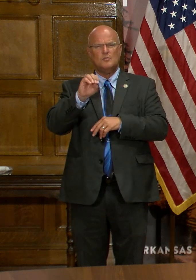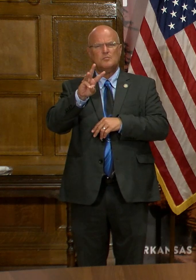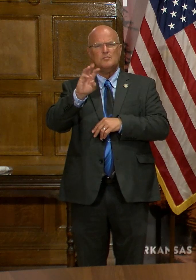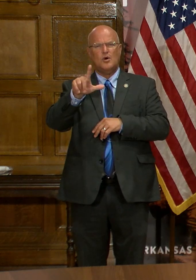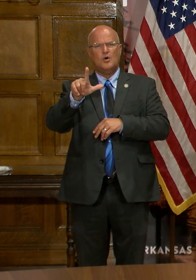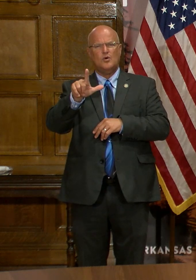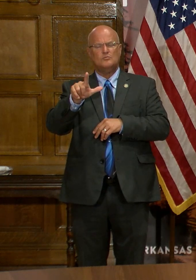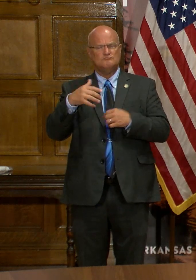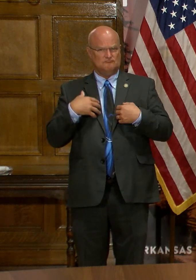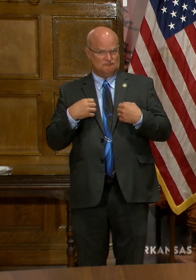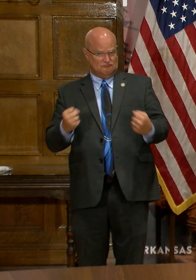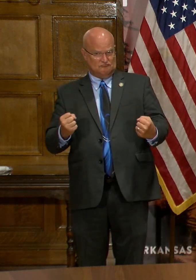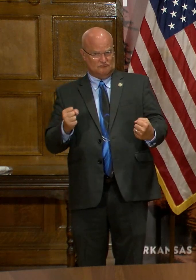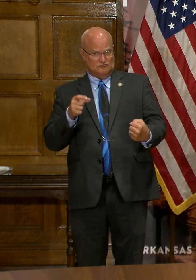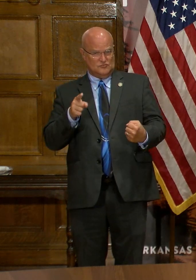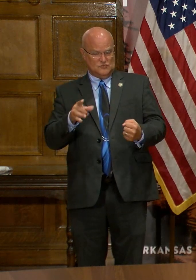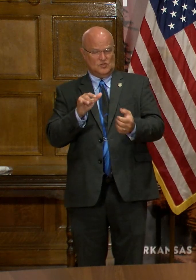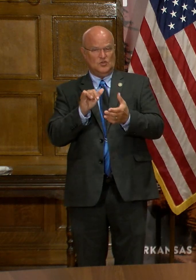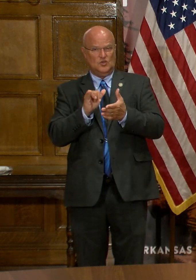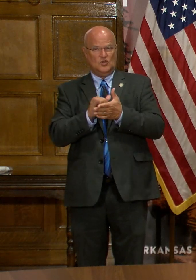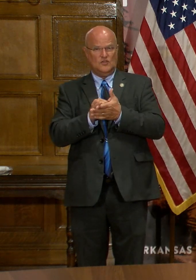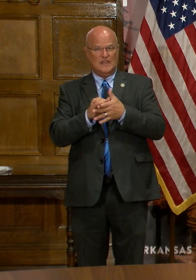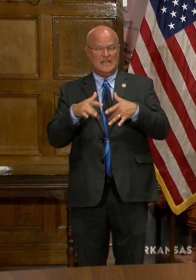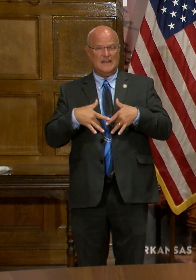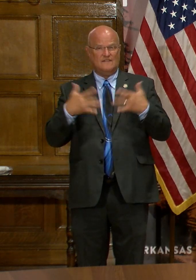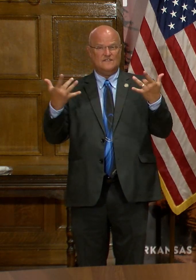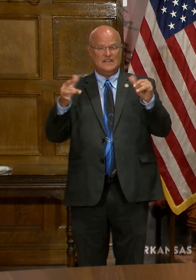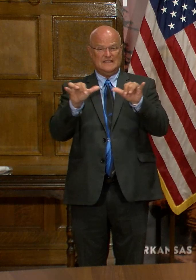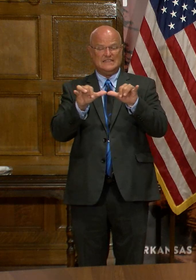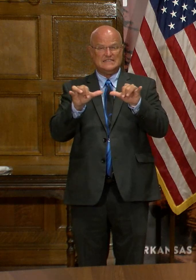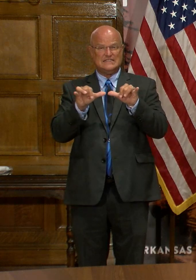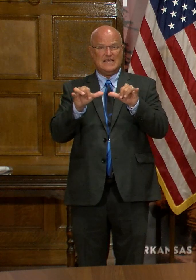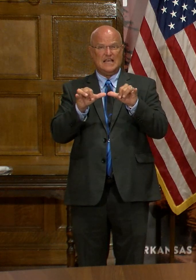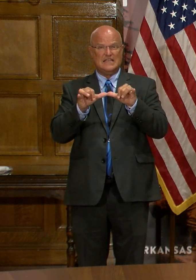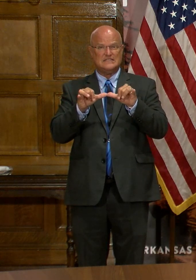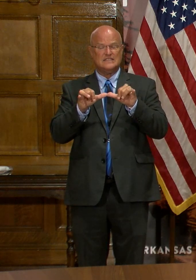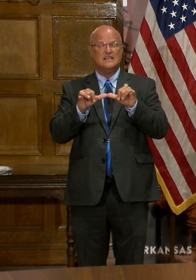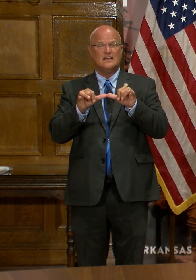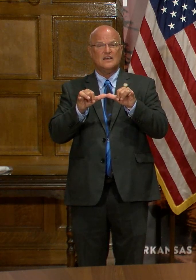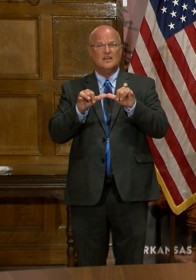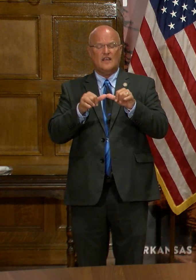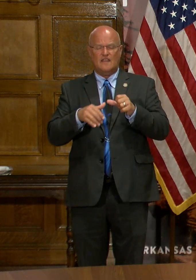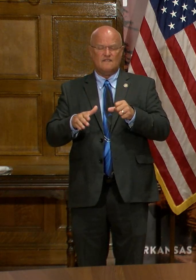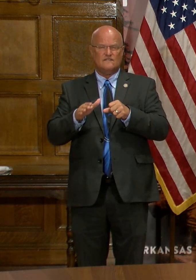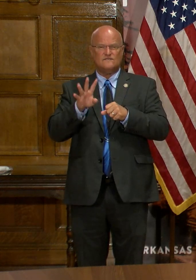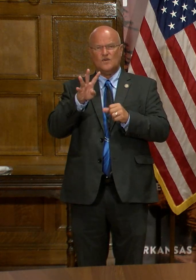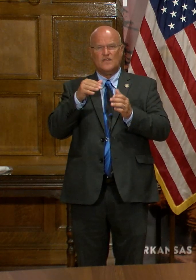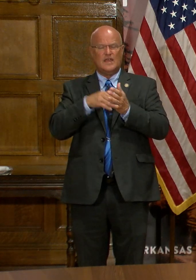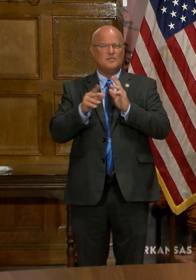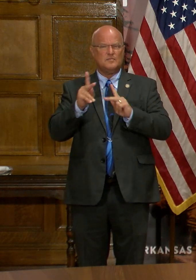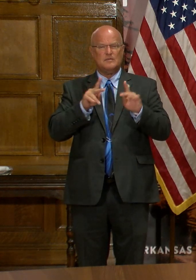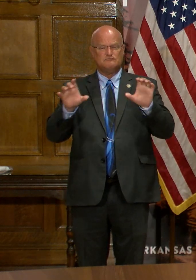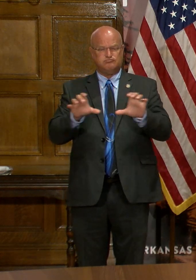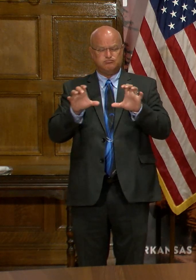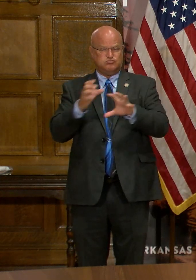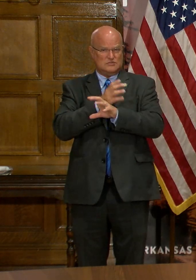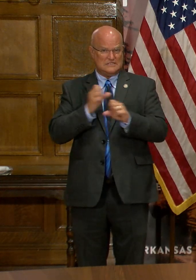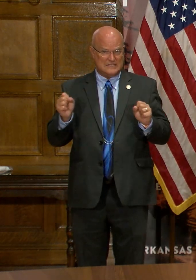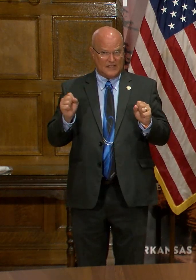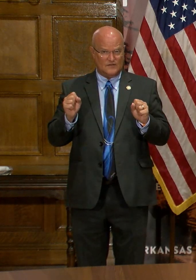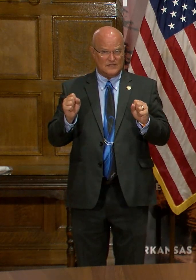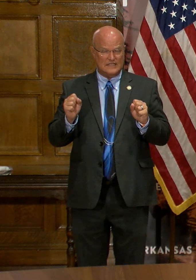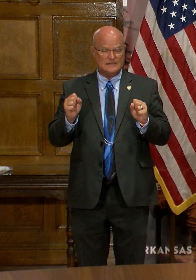how confident are you that an event of this size, potentially 12,000 people, could be carried out